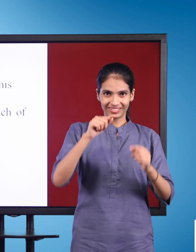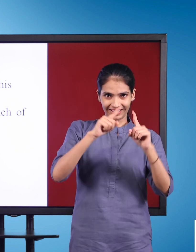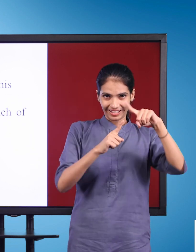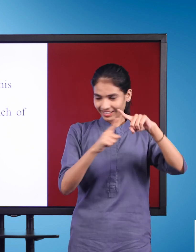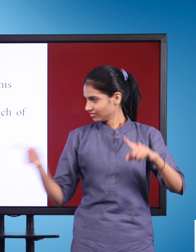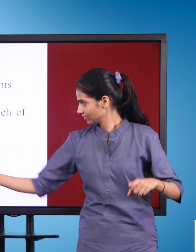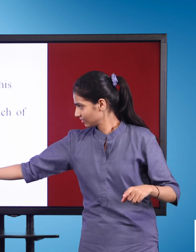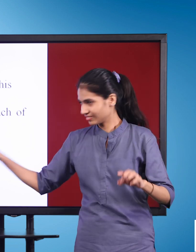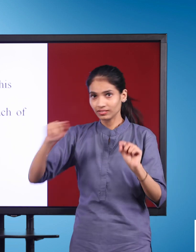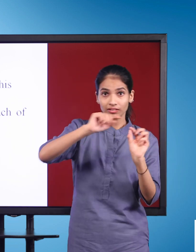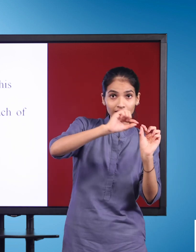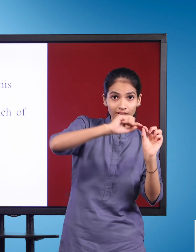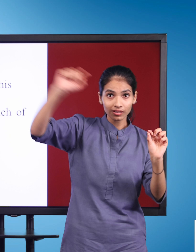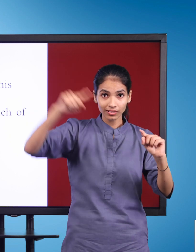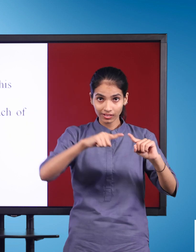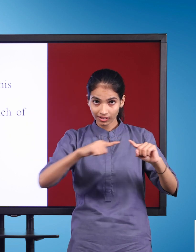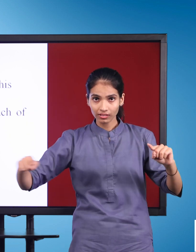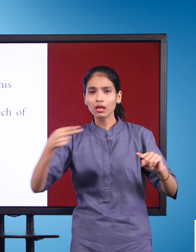Name the rays given in this picture.